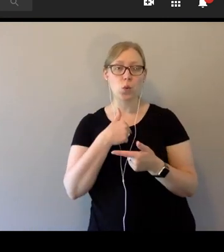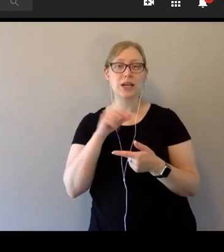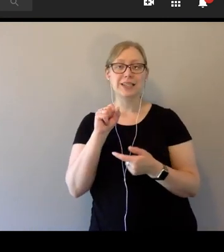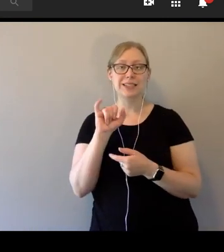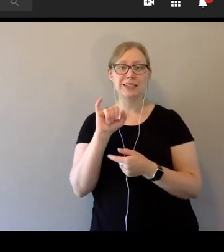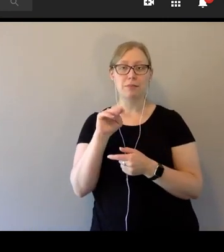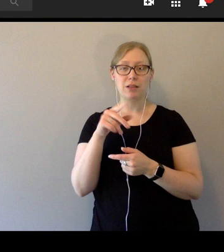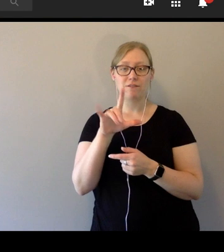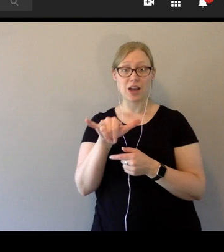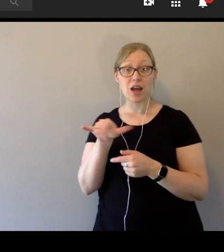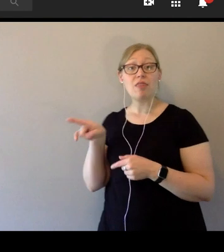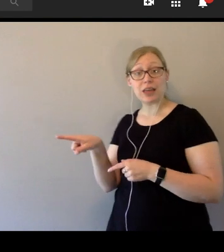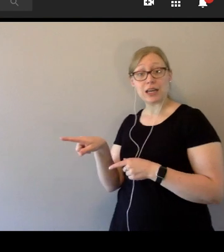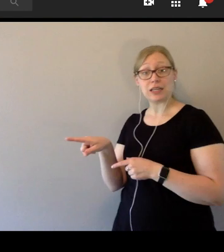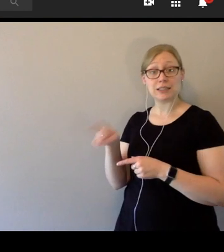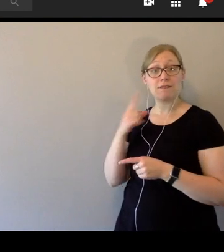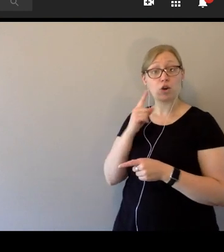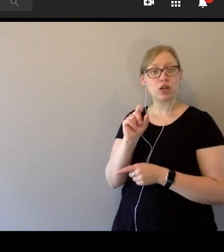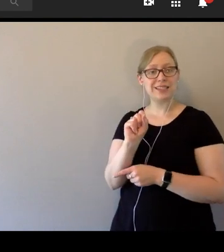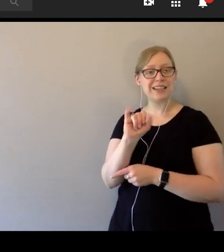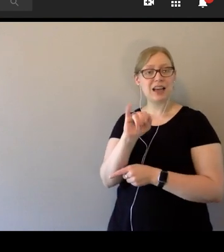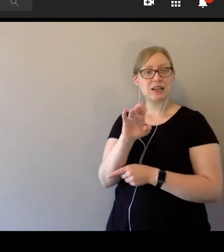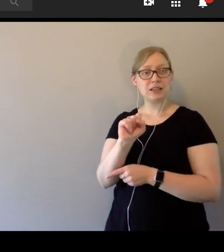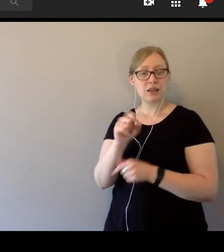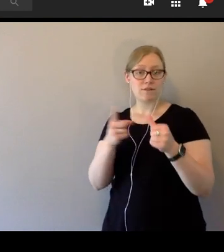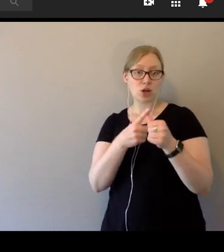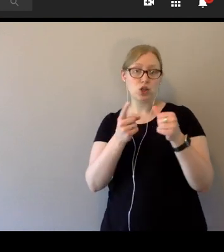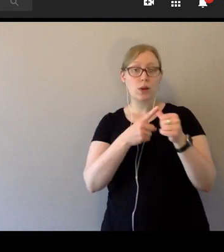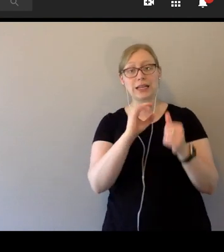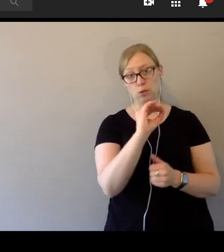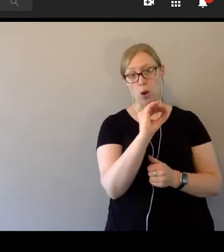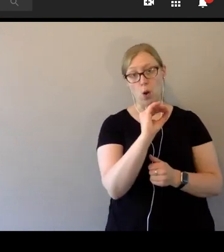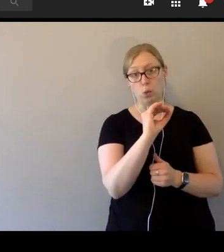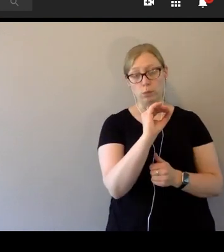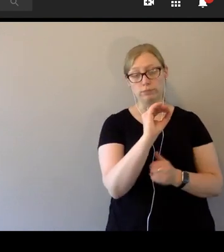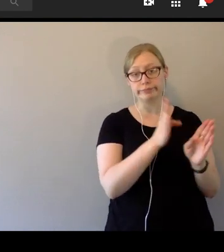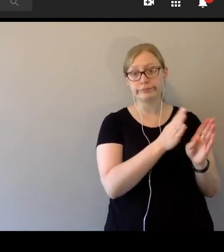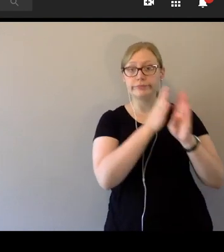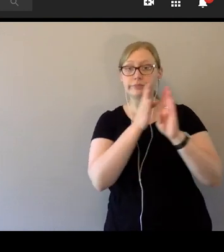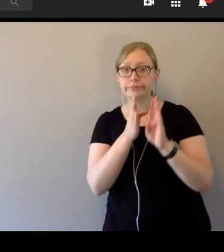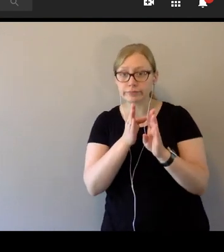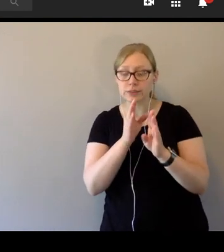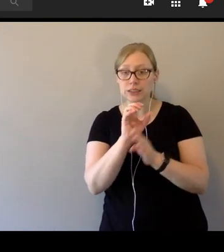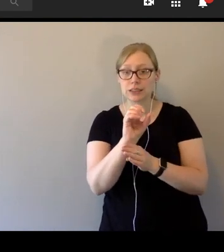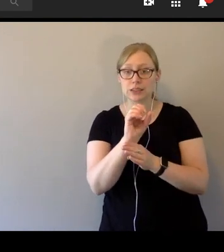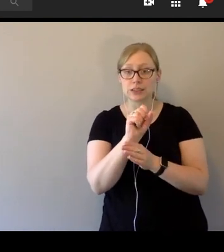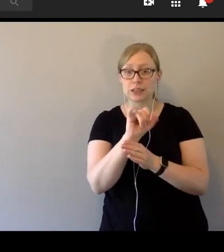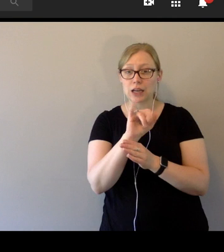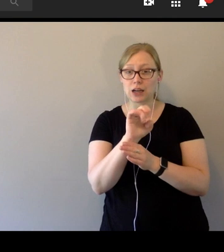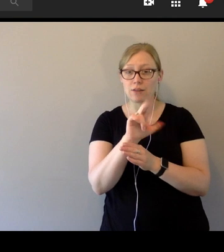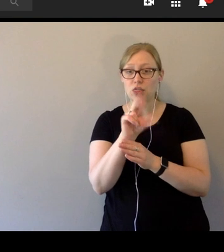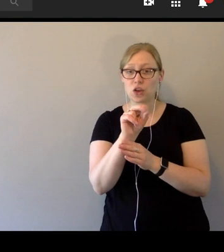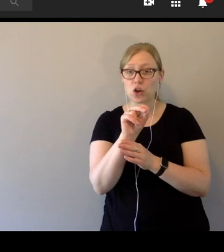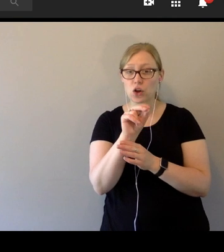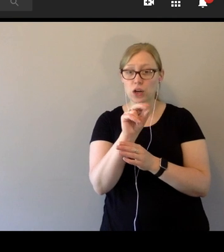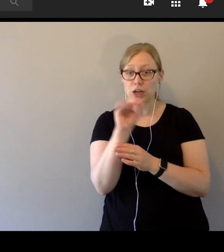sines. And so this first one is 0, so the sine of 0 is 0. The sine of 30 degrees is going to